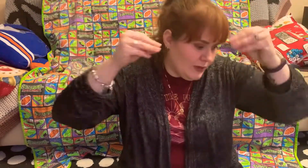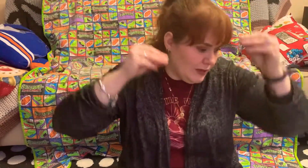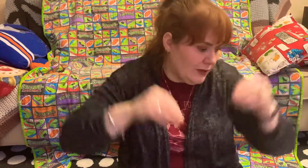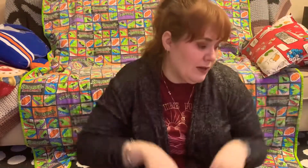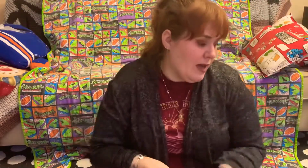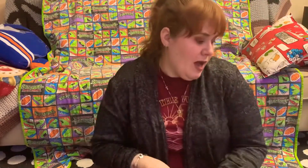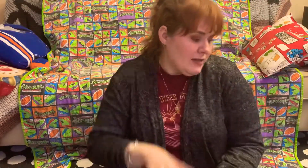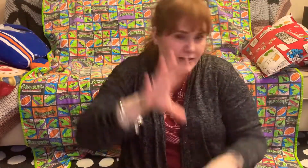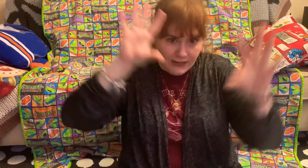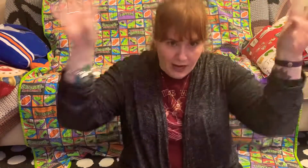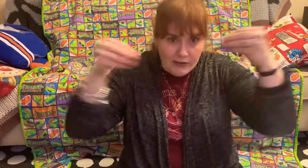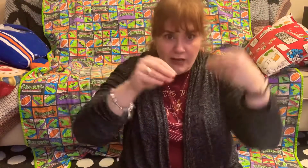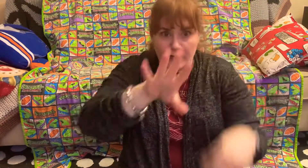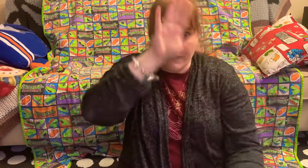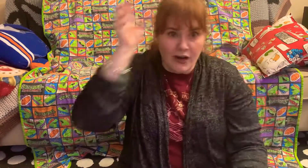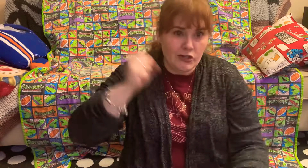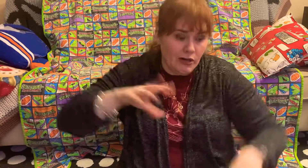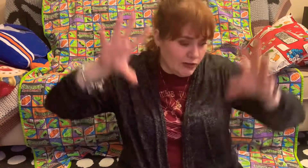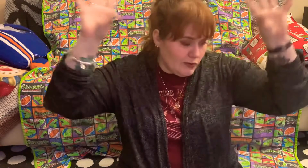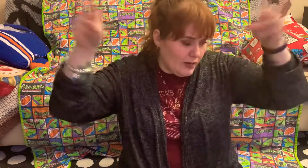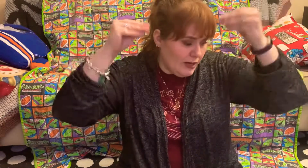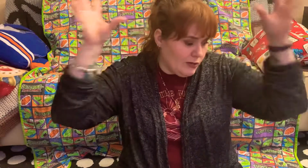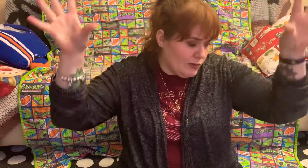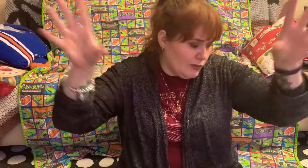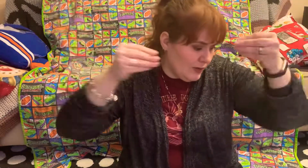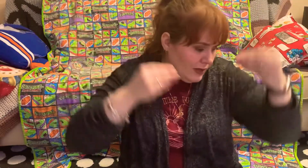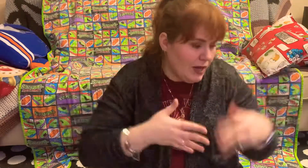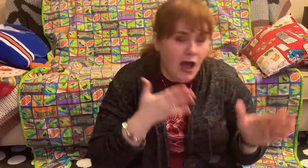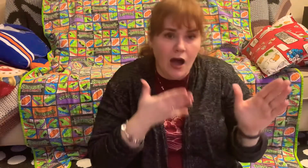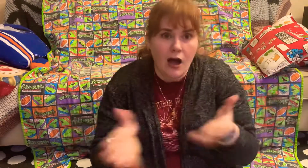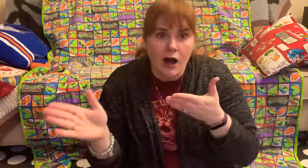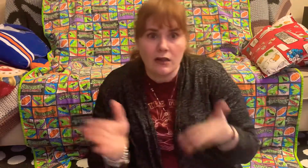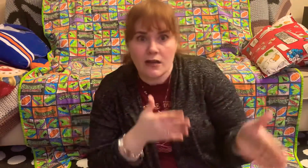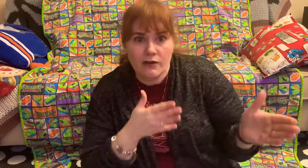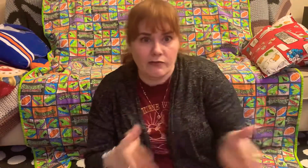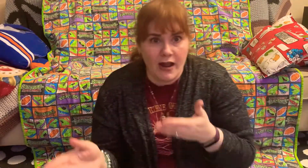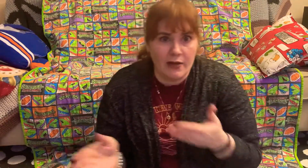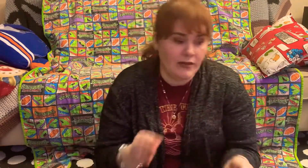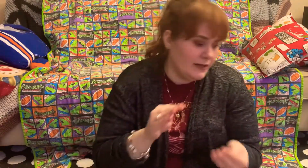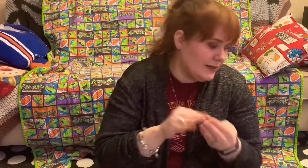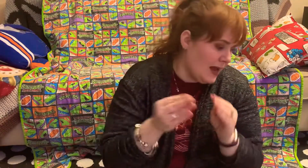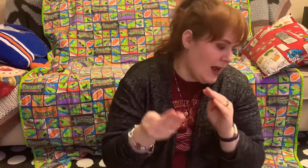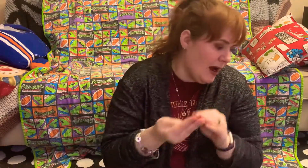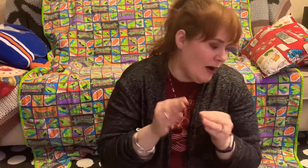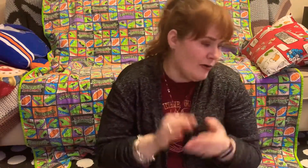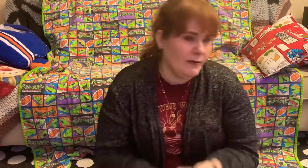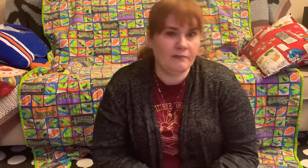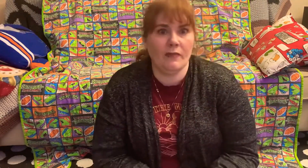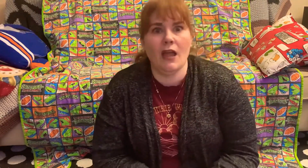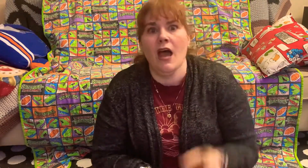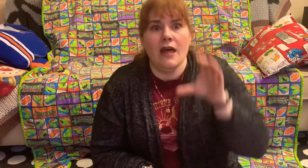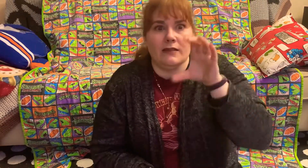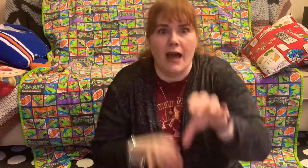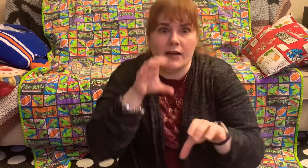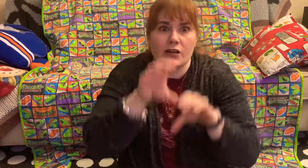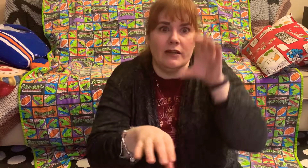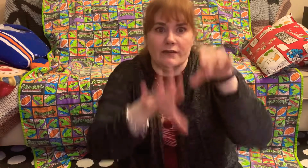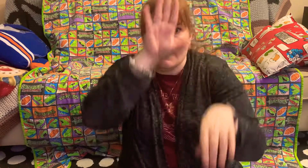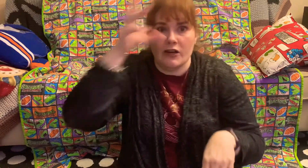The siren on the fire truck goes wee-oo-wee, all around the town. The ladder on the fire truck